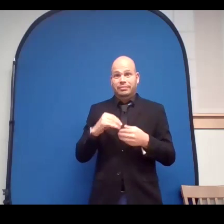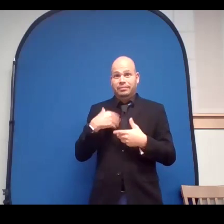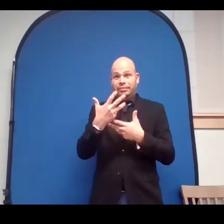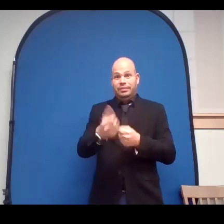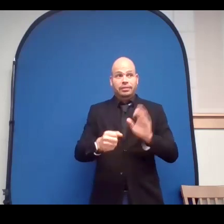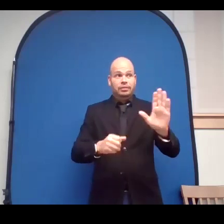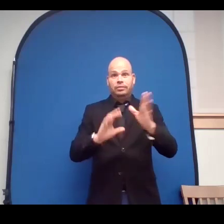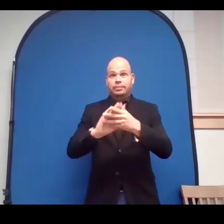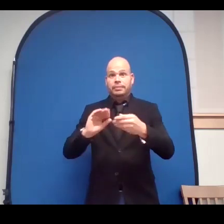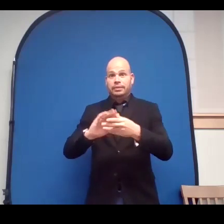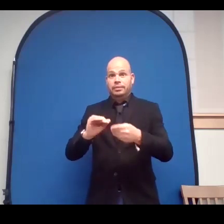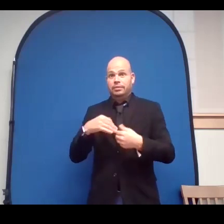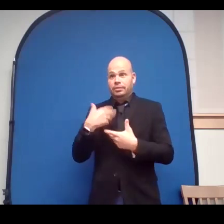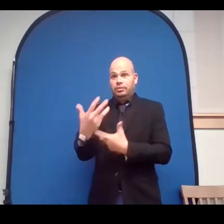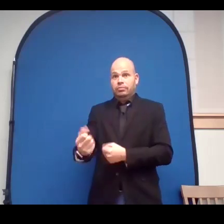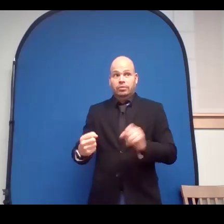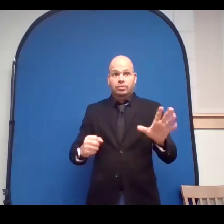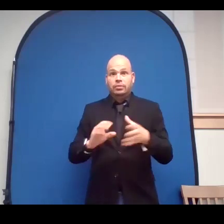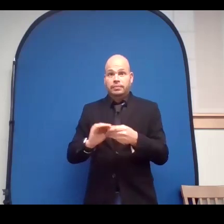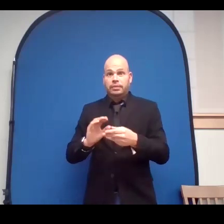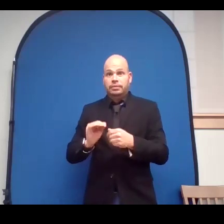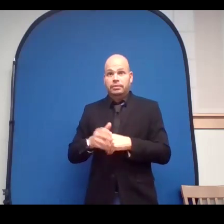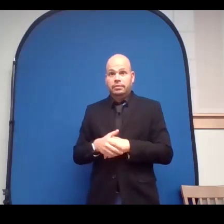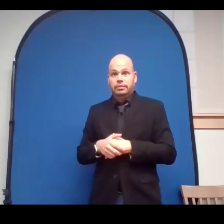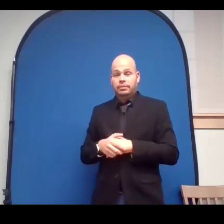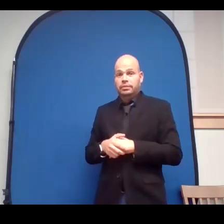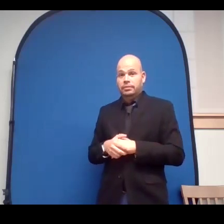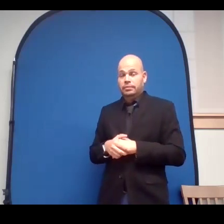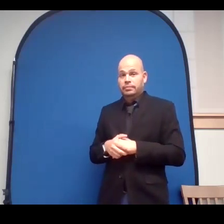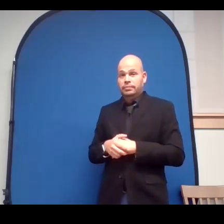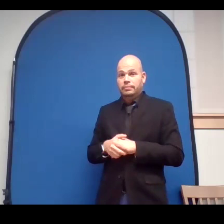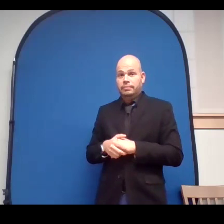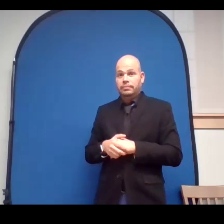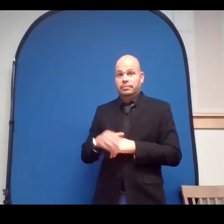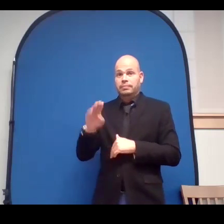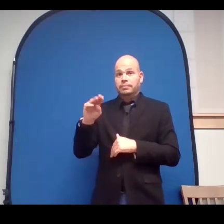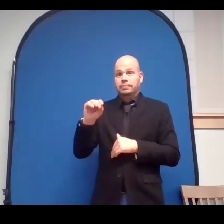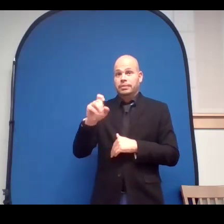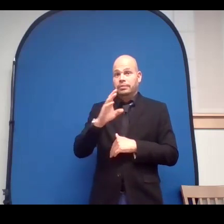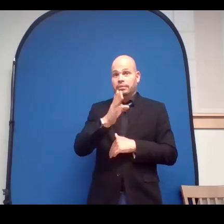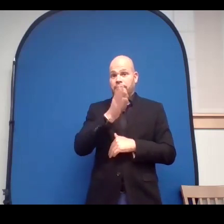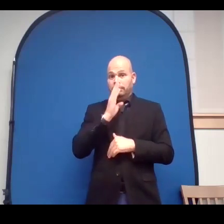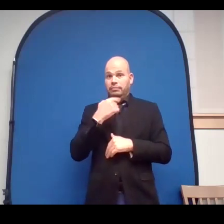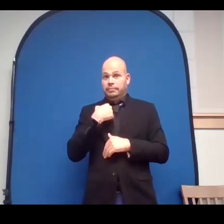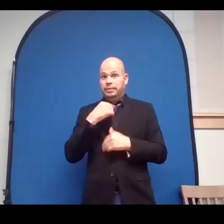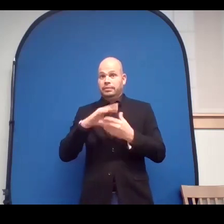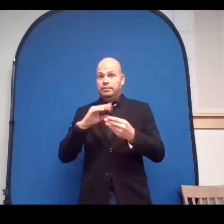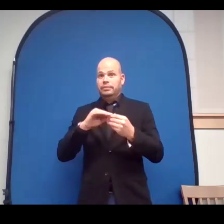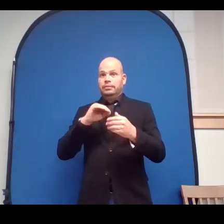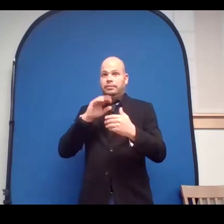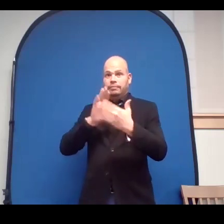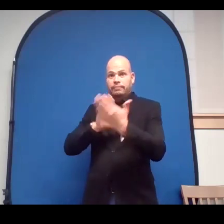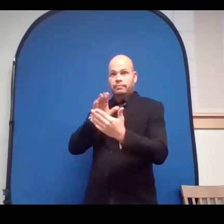but I did not get confirmation from First Sergeant Mo that a face-to-face conversation occurred.